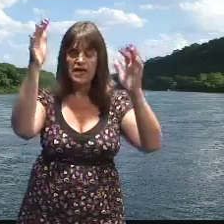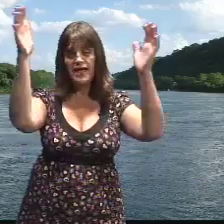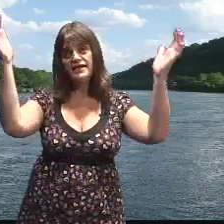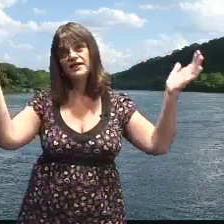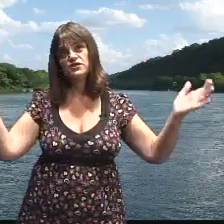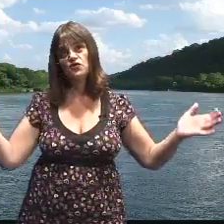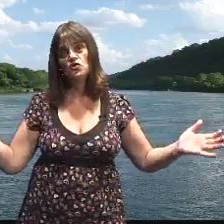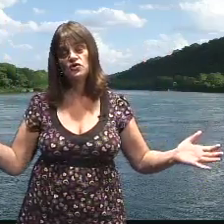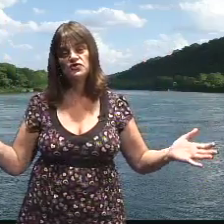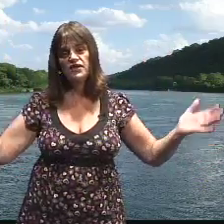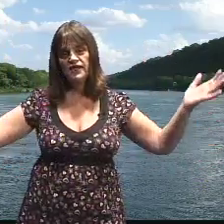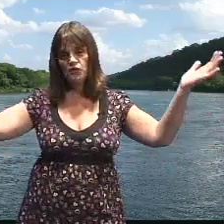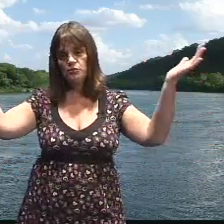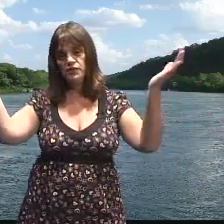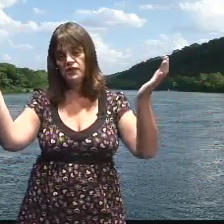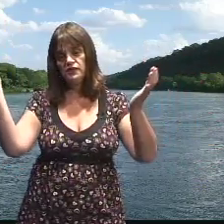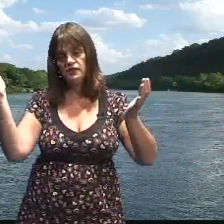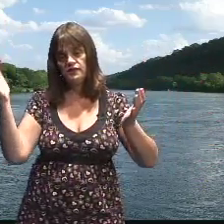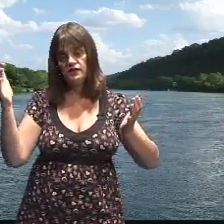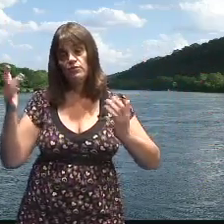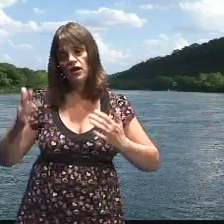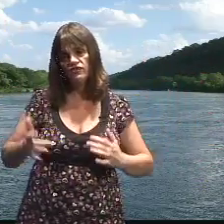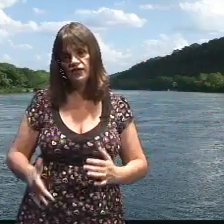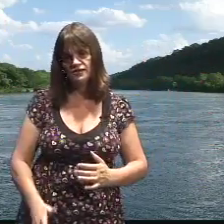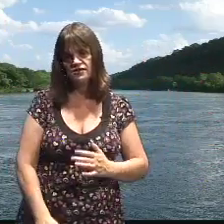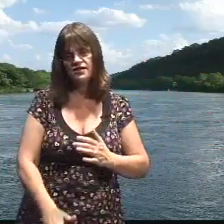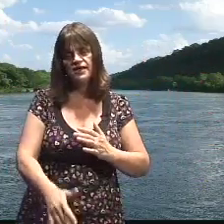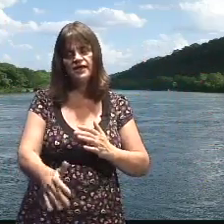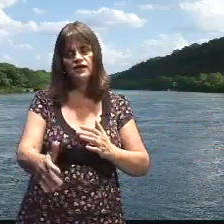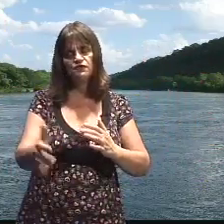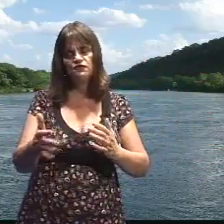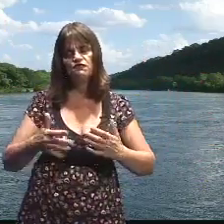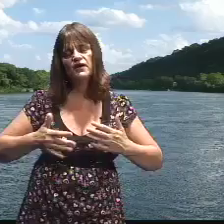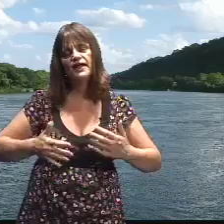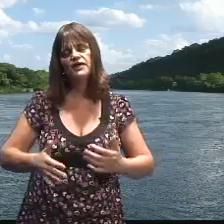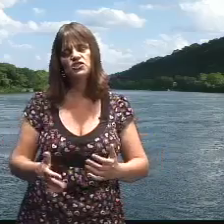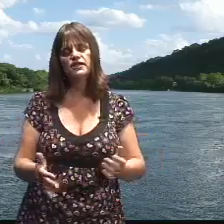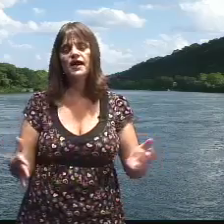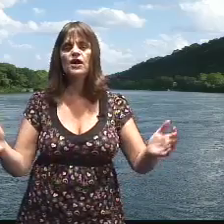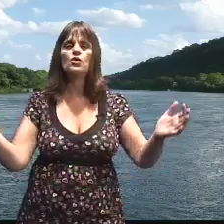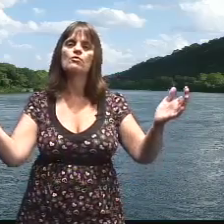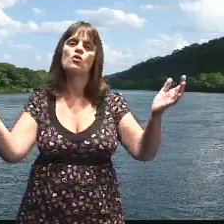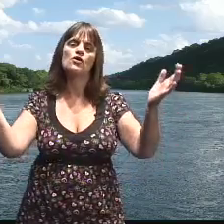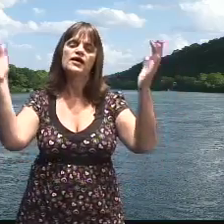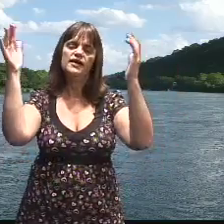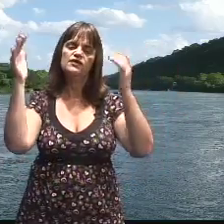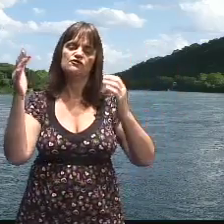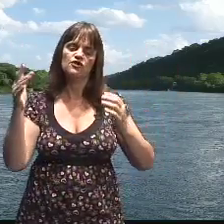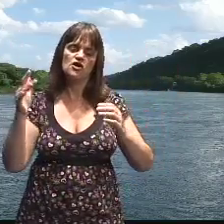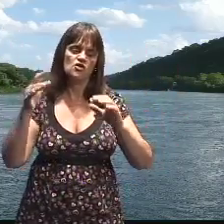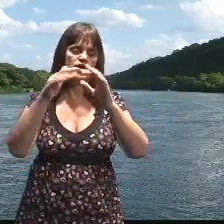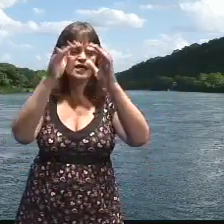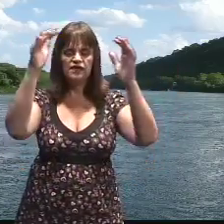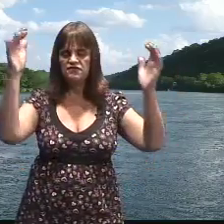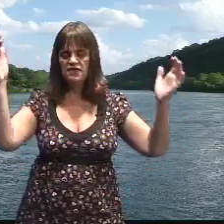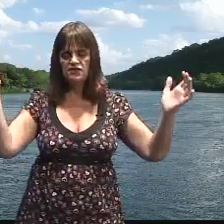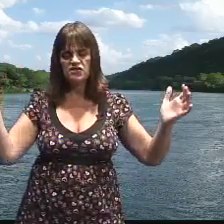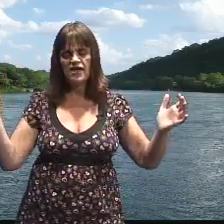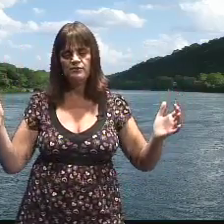And yes, of course, it would be marvelous if financially I were more in the flow, if things came to